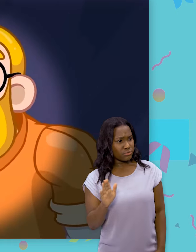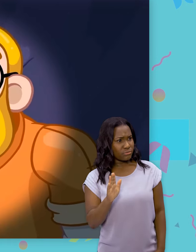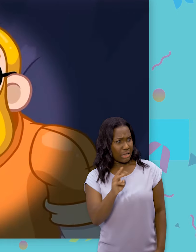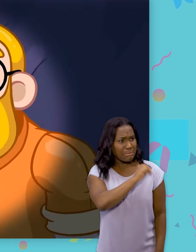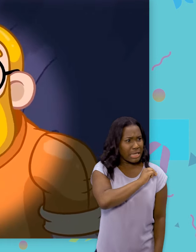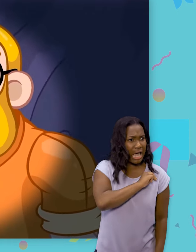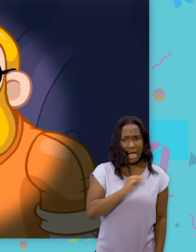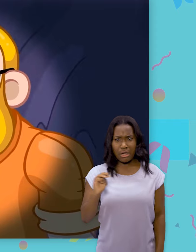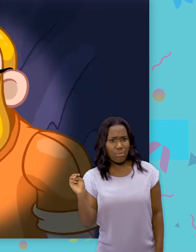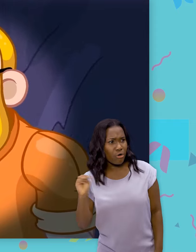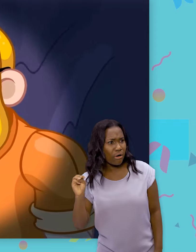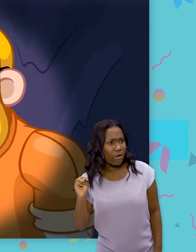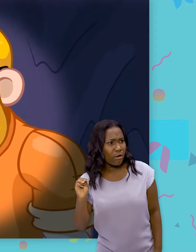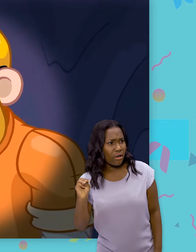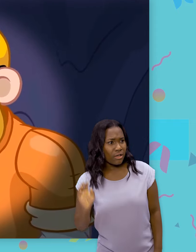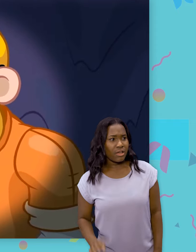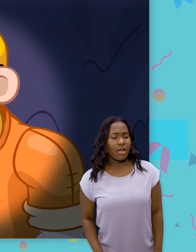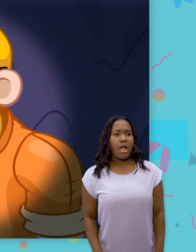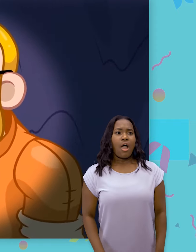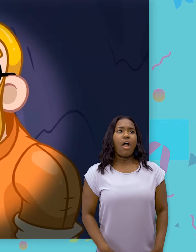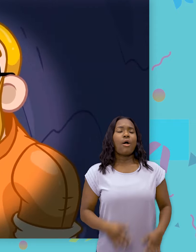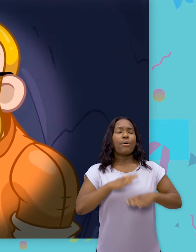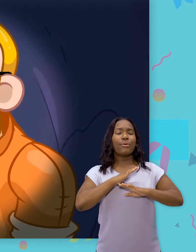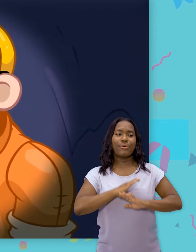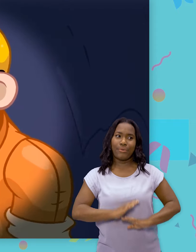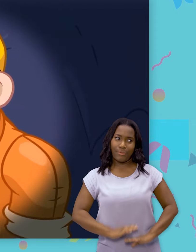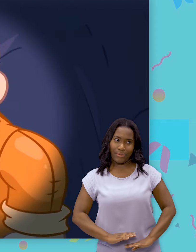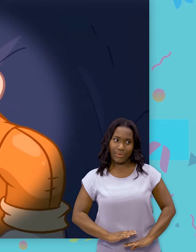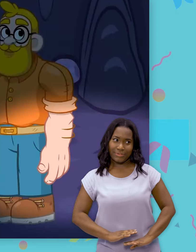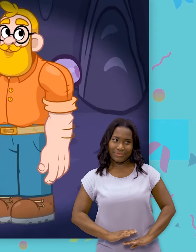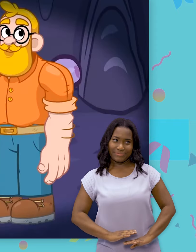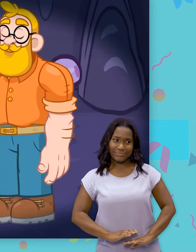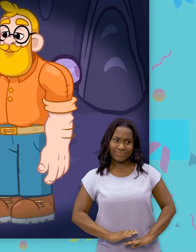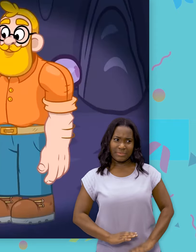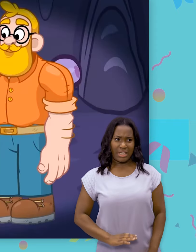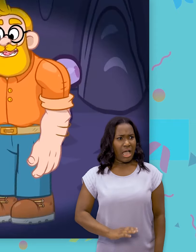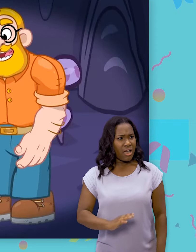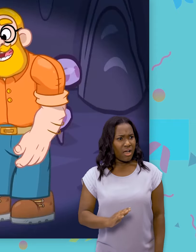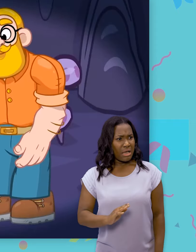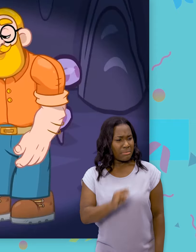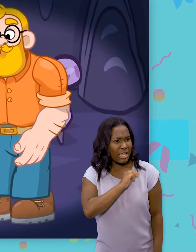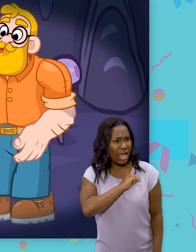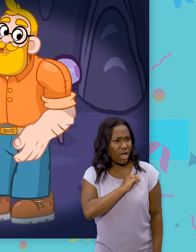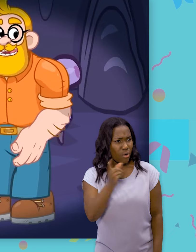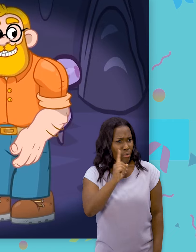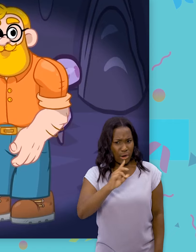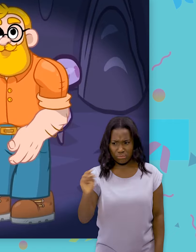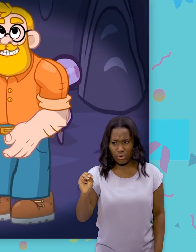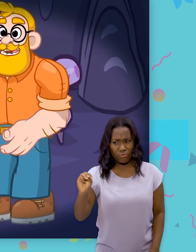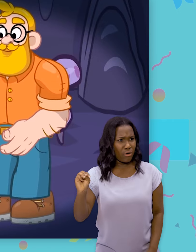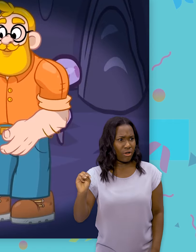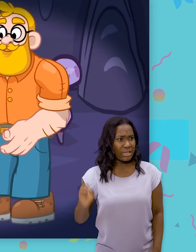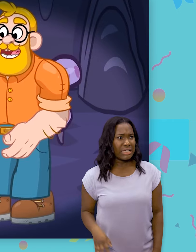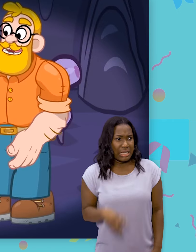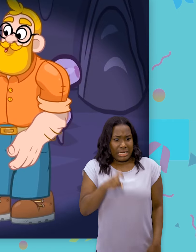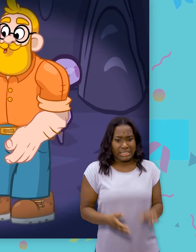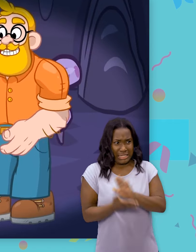Hello, Mila, Morphle. Ah, there you are. Mila, where's